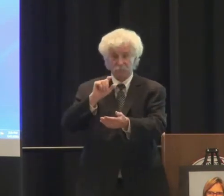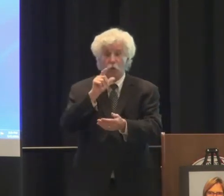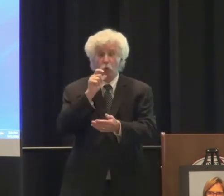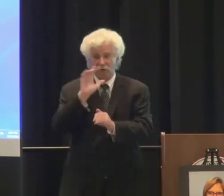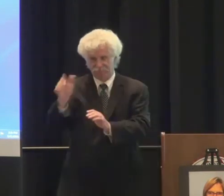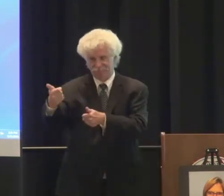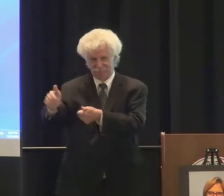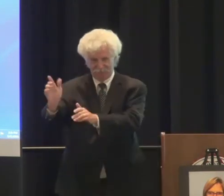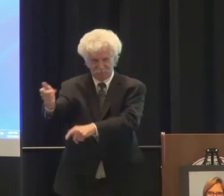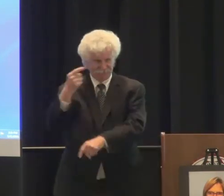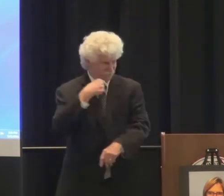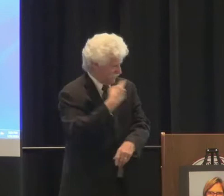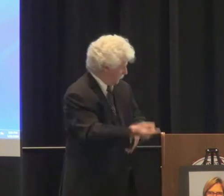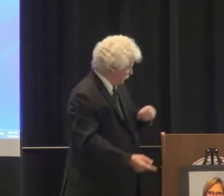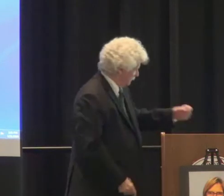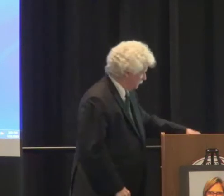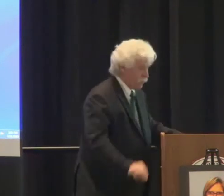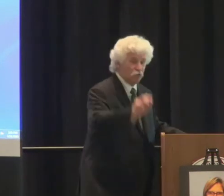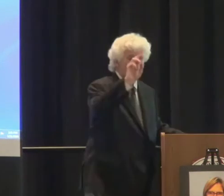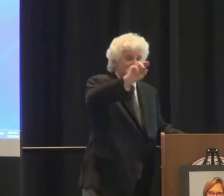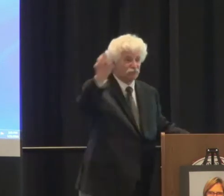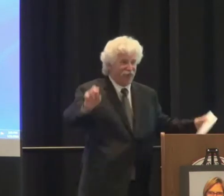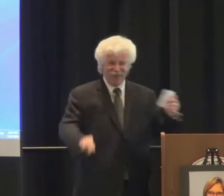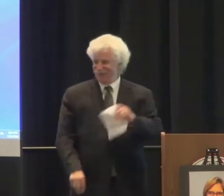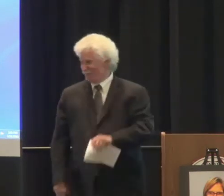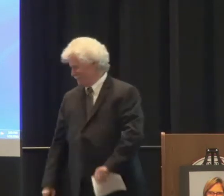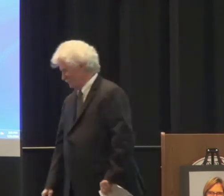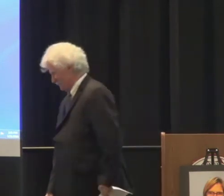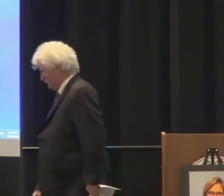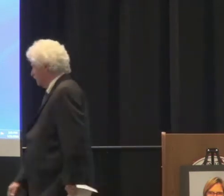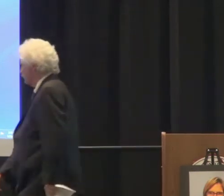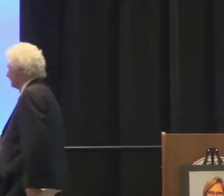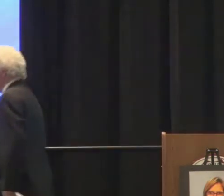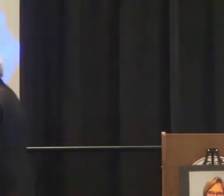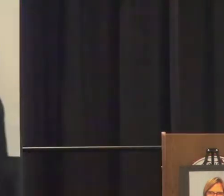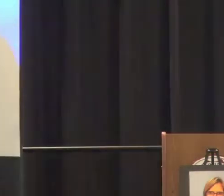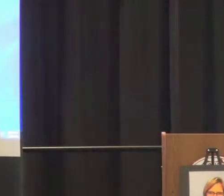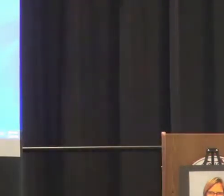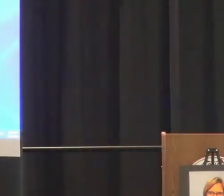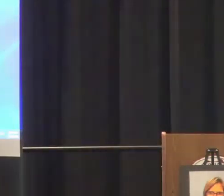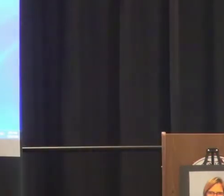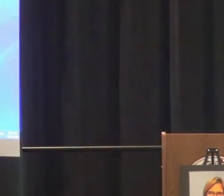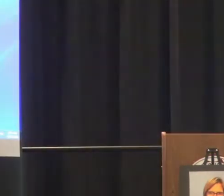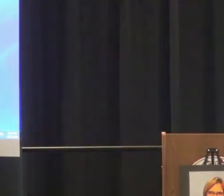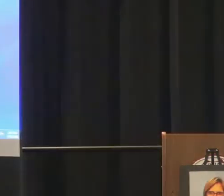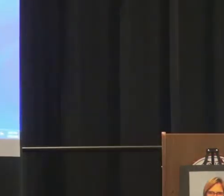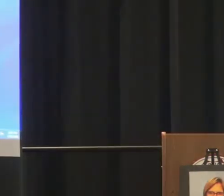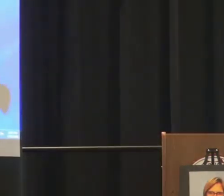Samuel Clanin, and Richard will tell you a little bit more about that and then deliver that poem in Thank you, Mel.